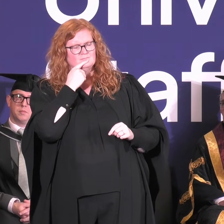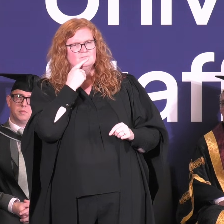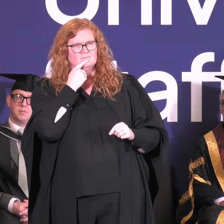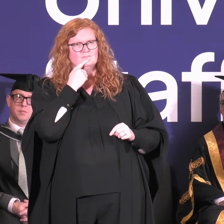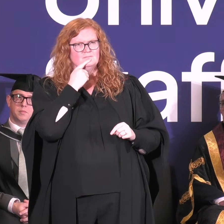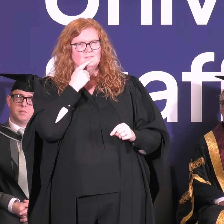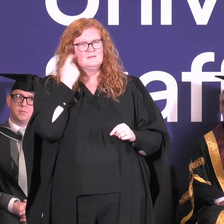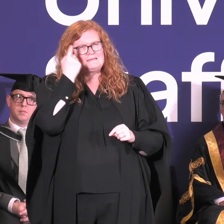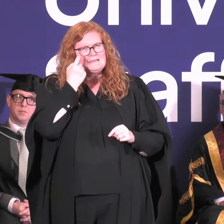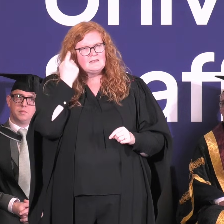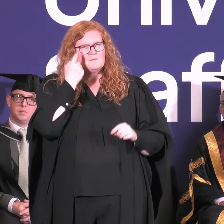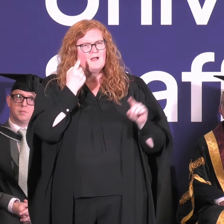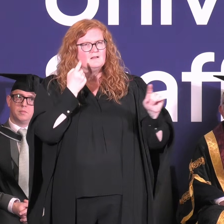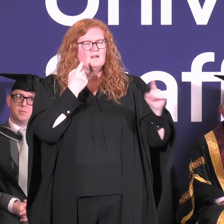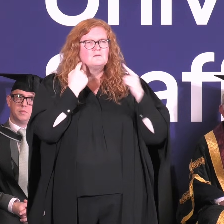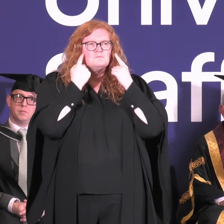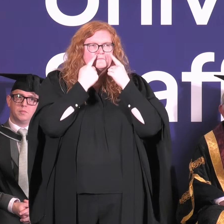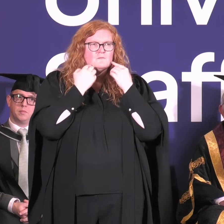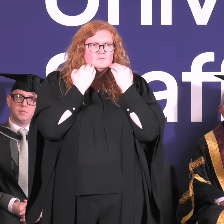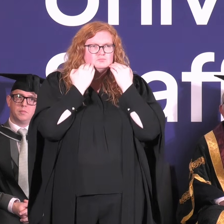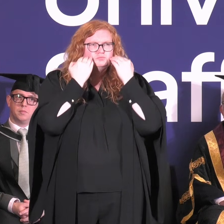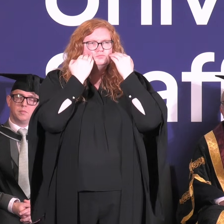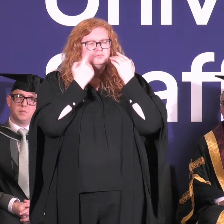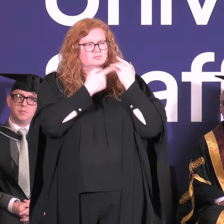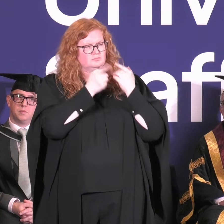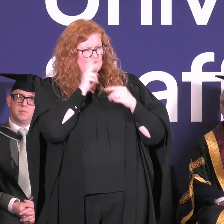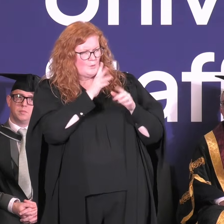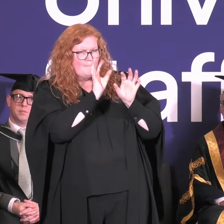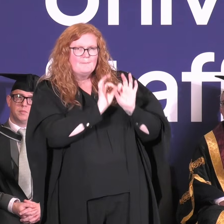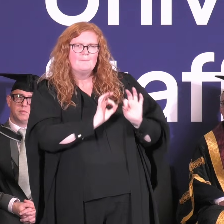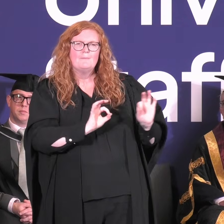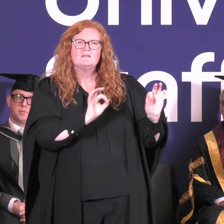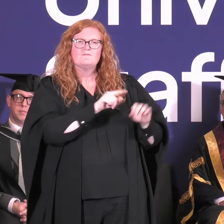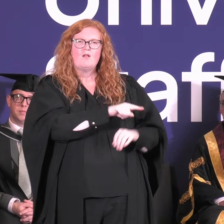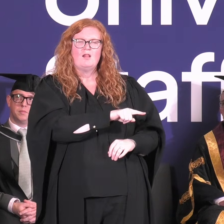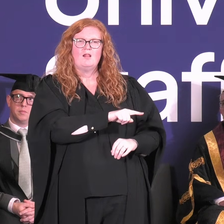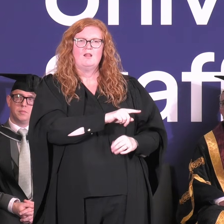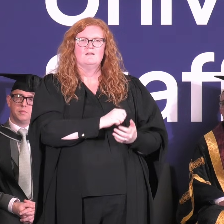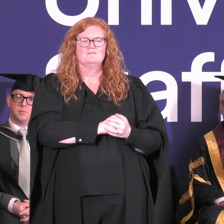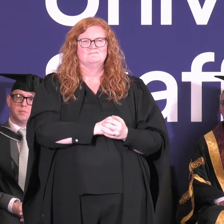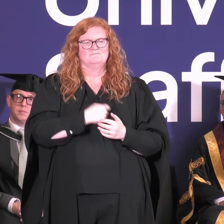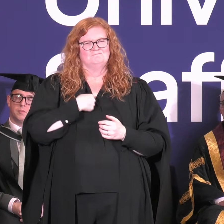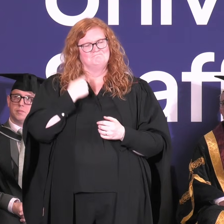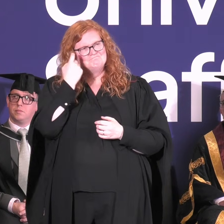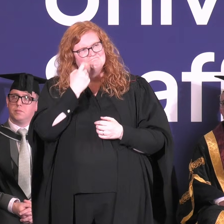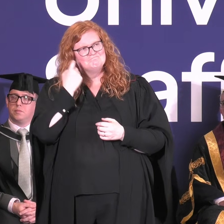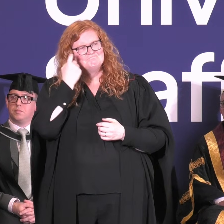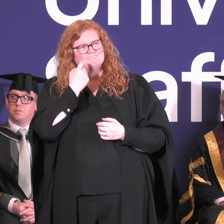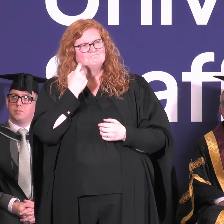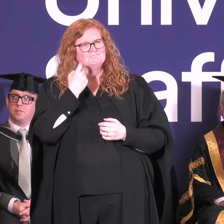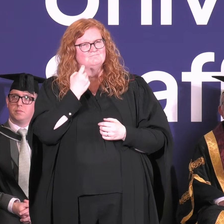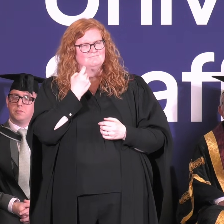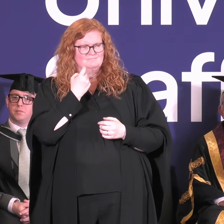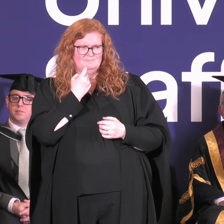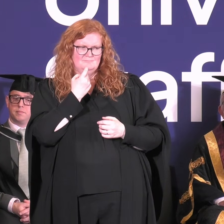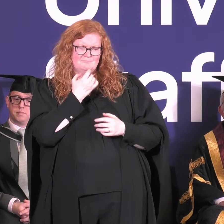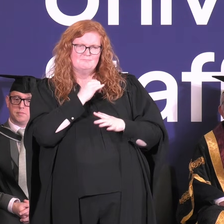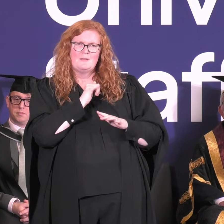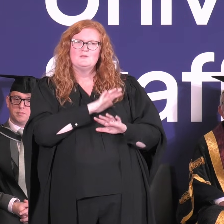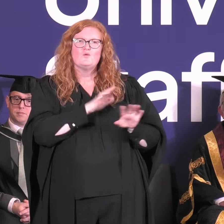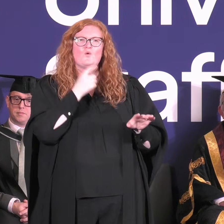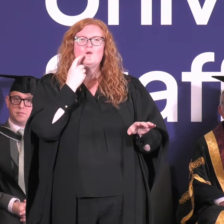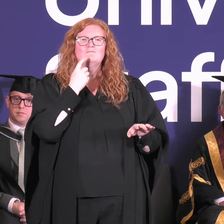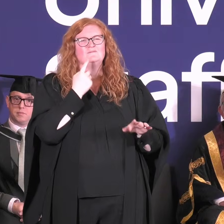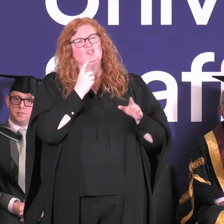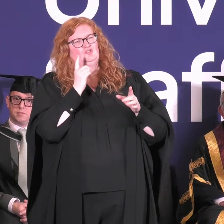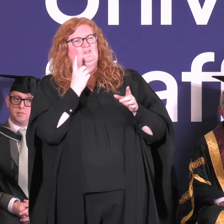with like rosy cheeks, really peaceful, that in actual fact, this probably isn't as easy as protecting the good people